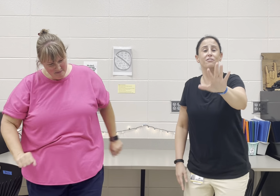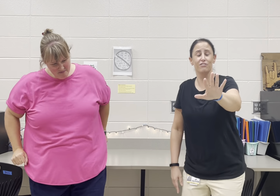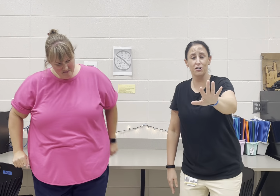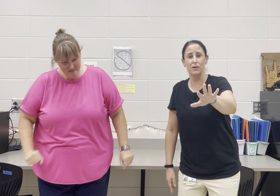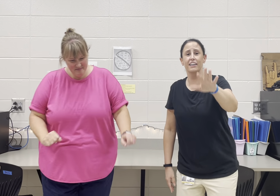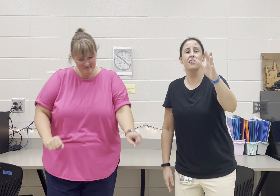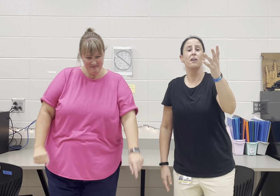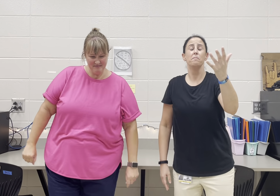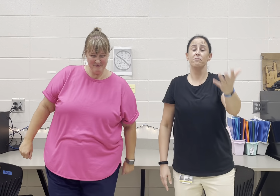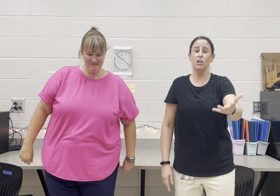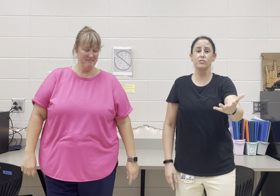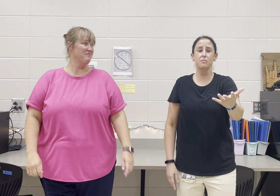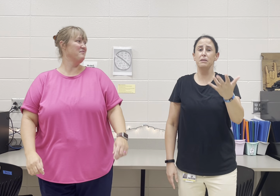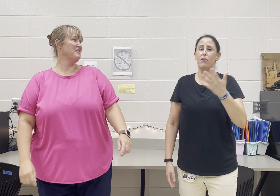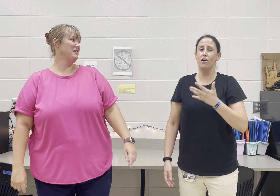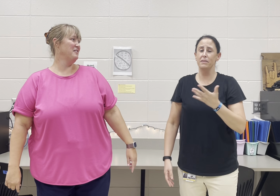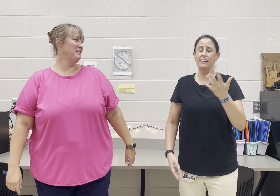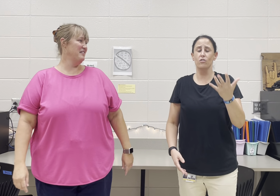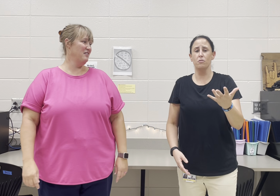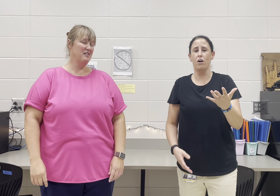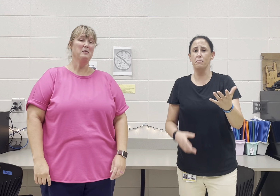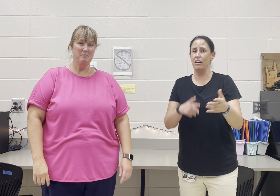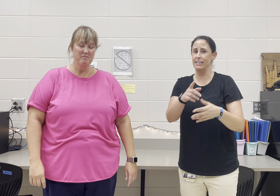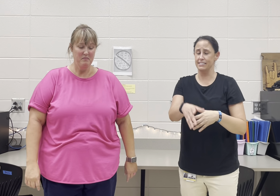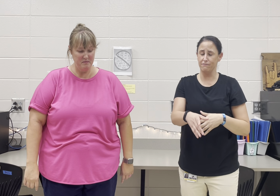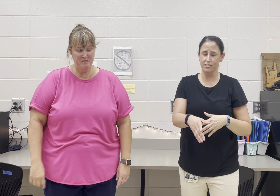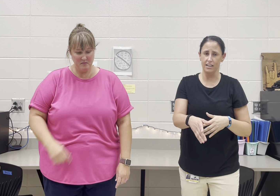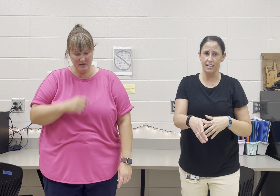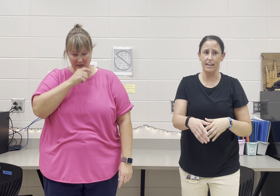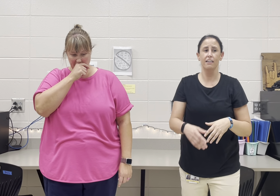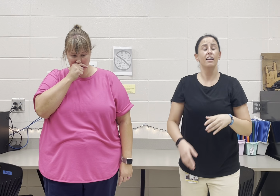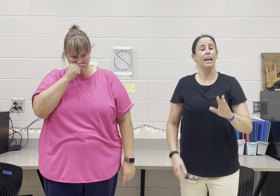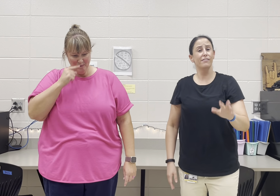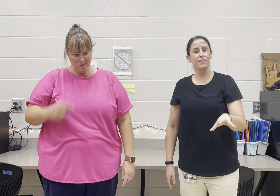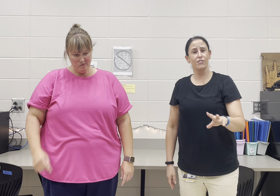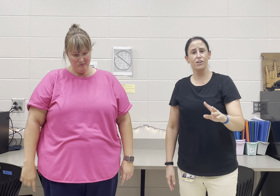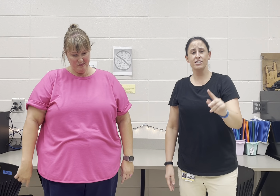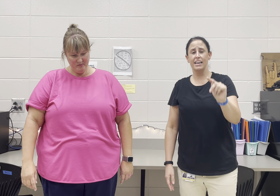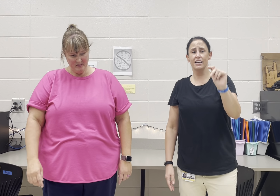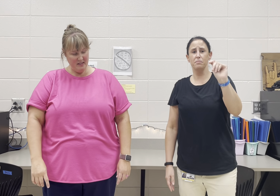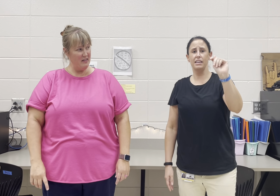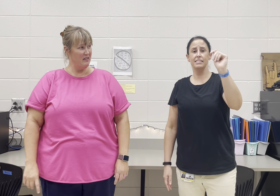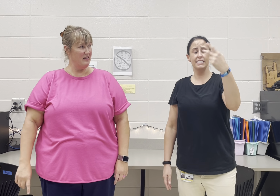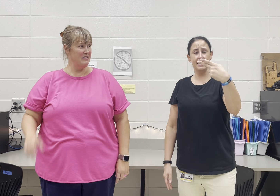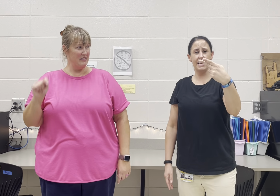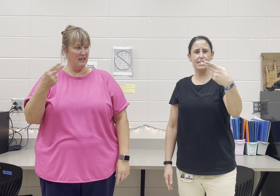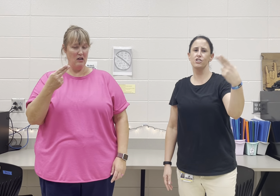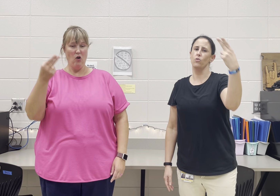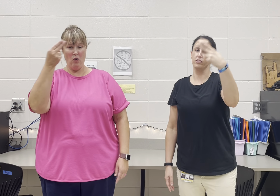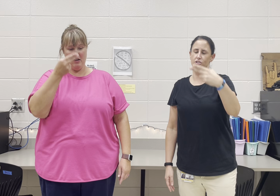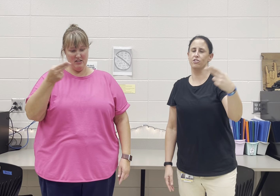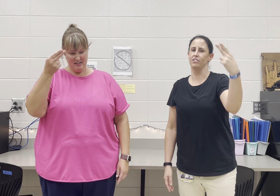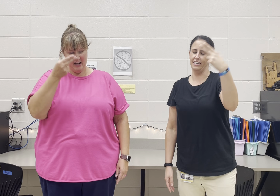real quick, those can be palm in or palm out, except for Sunday. And then Thursday can be TH or circle and